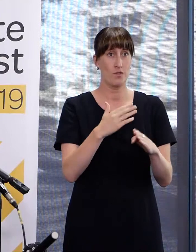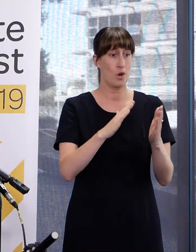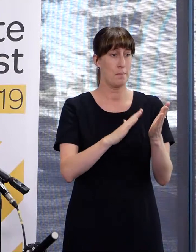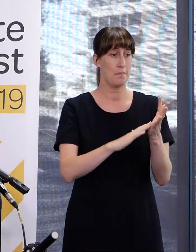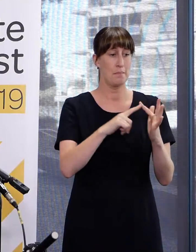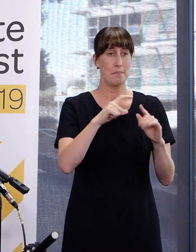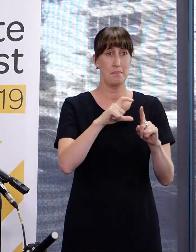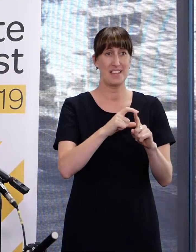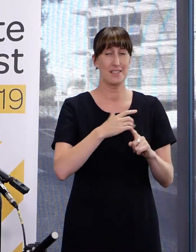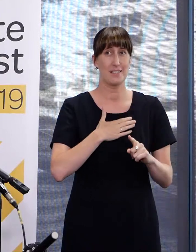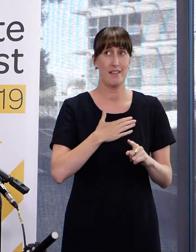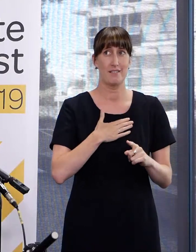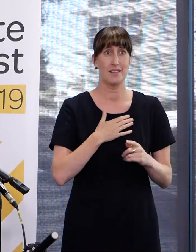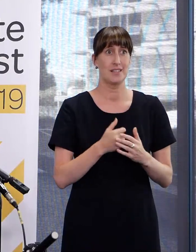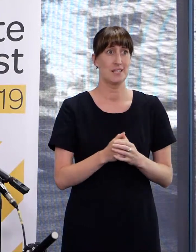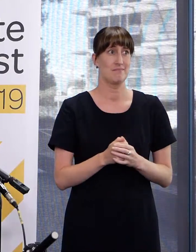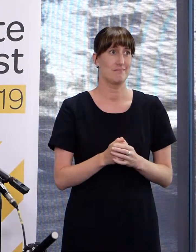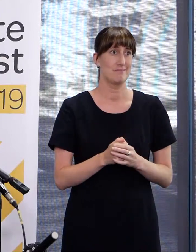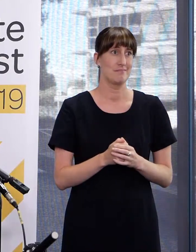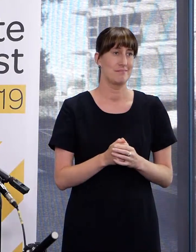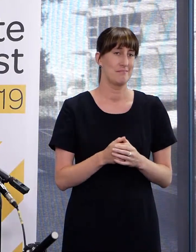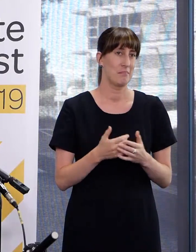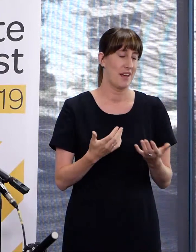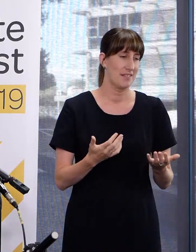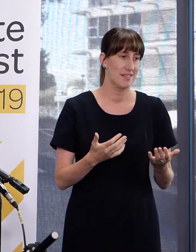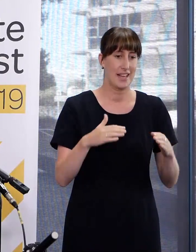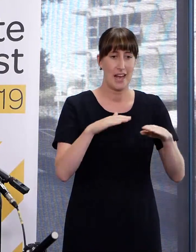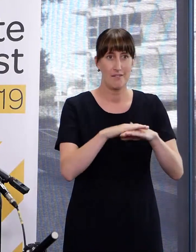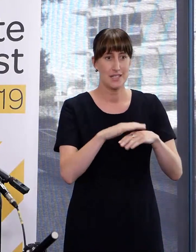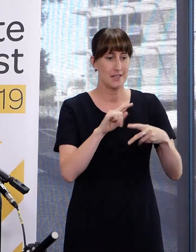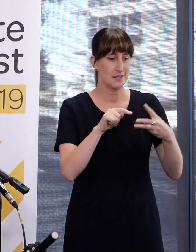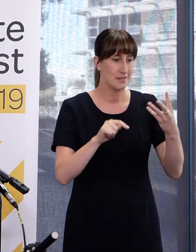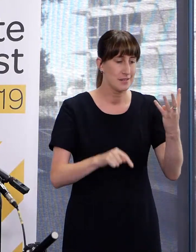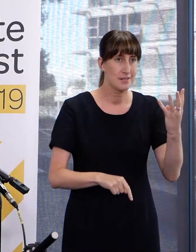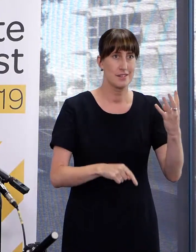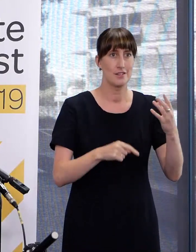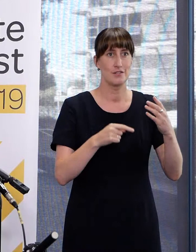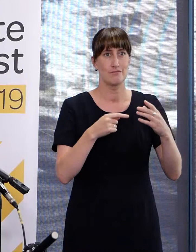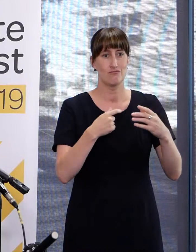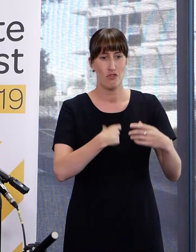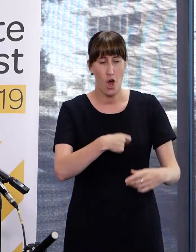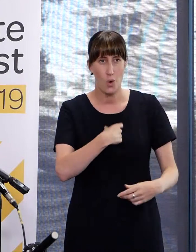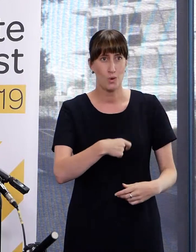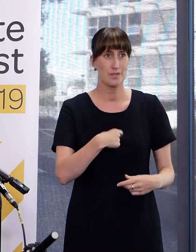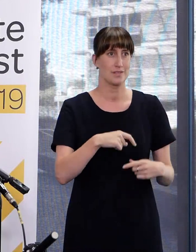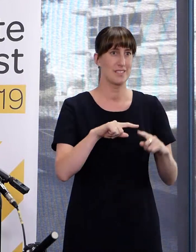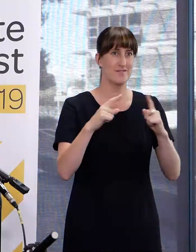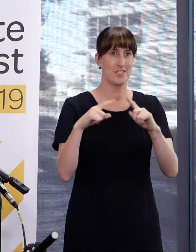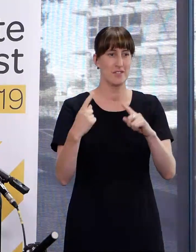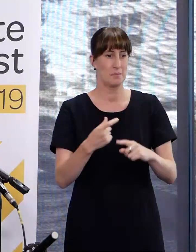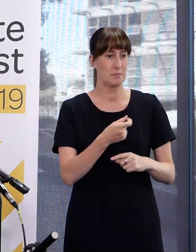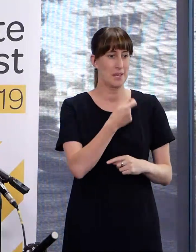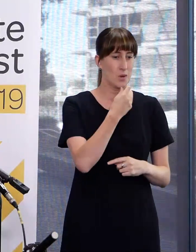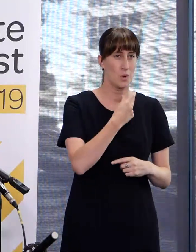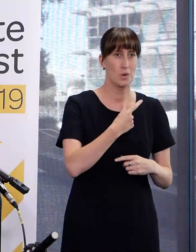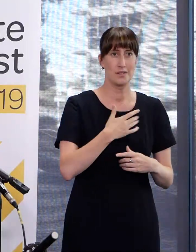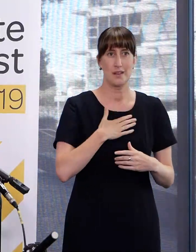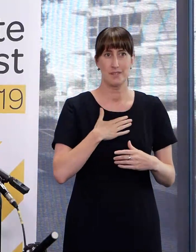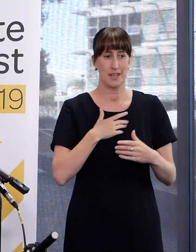That covers the medicines medical device regulation, and it varies depending